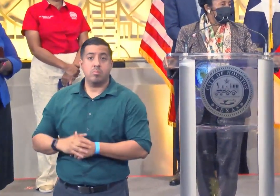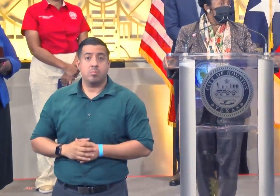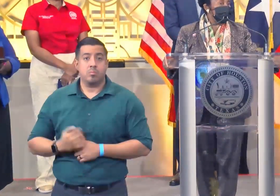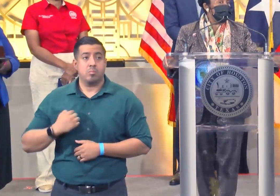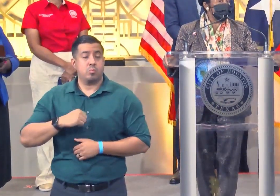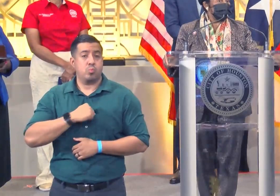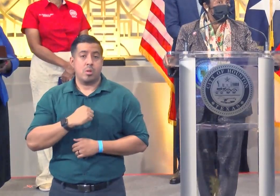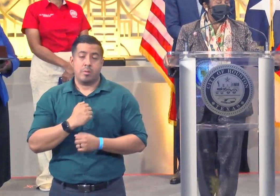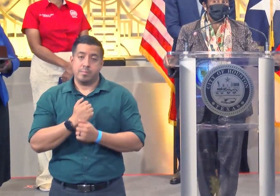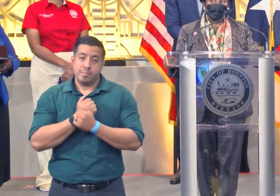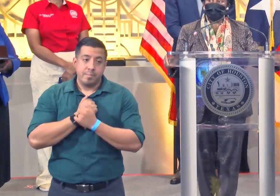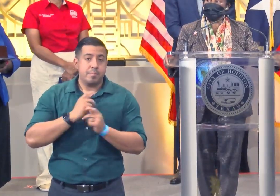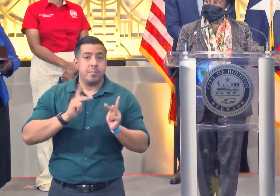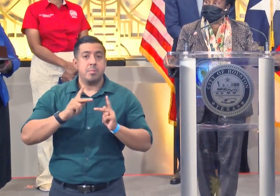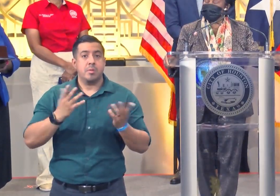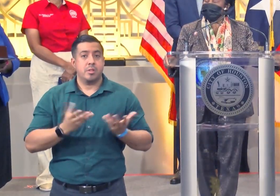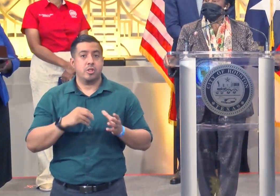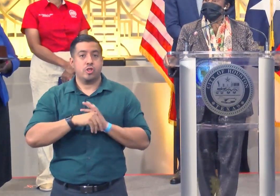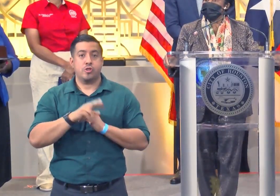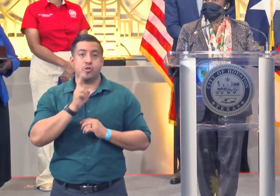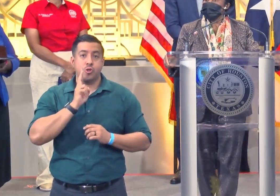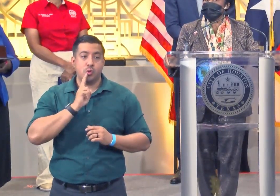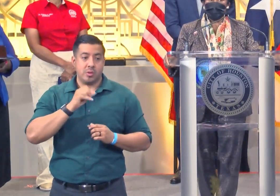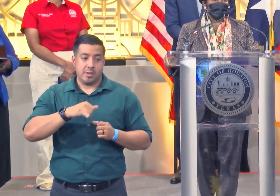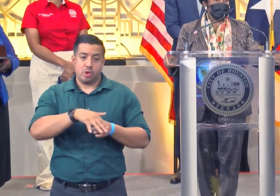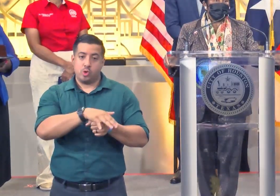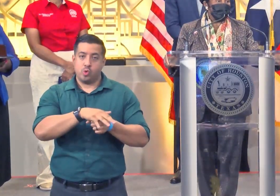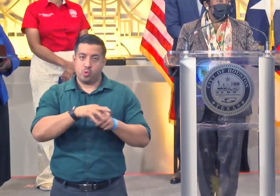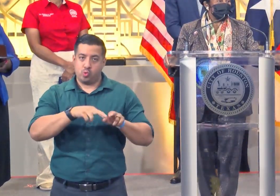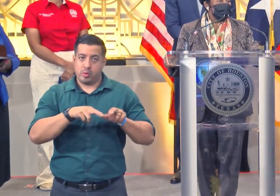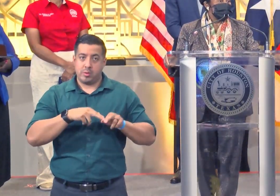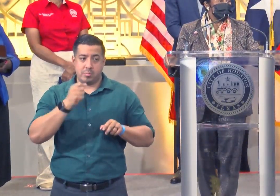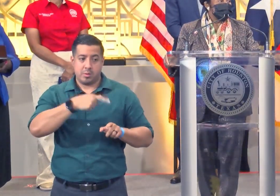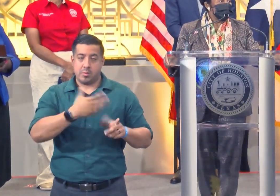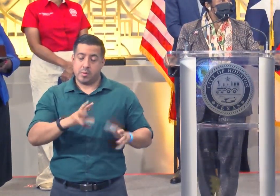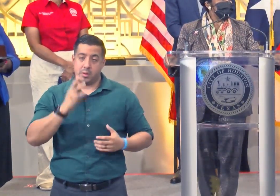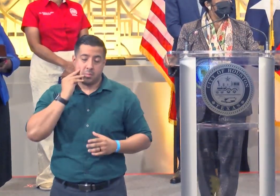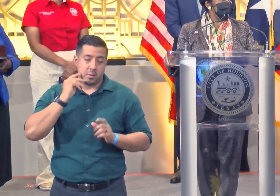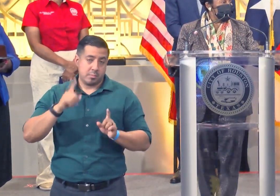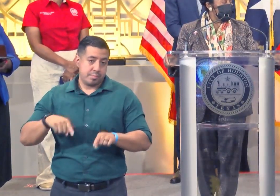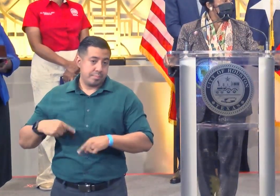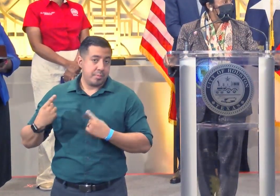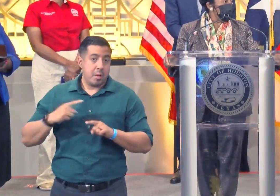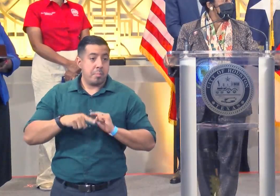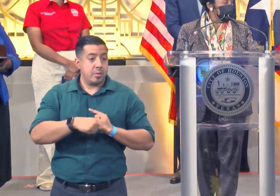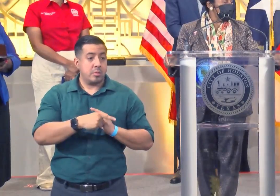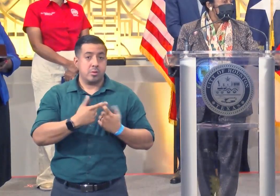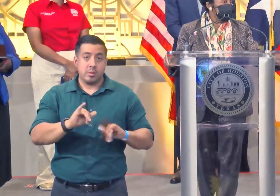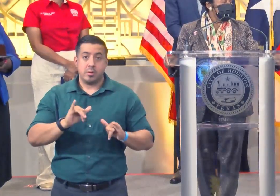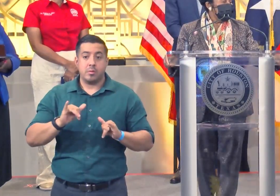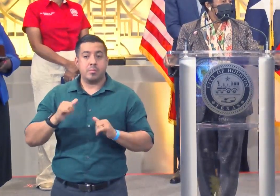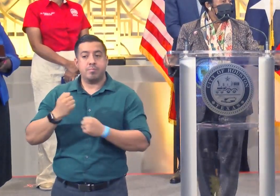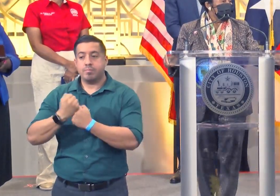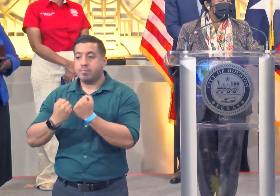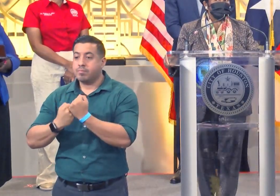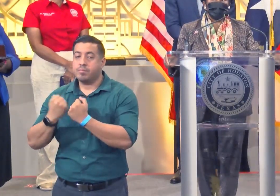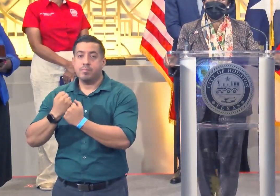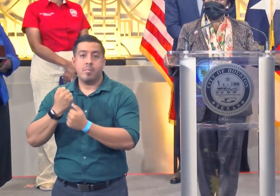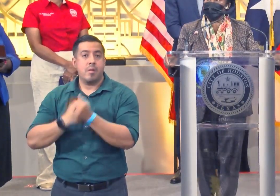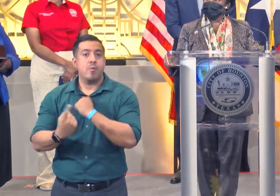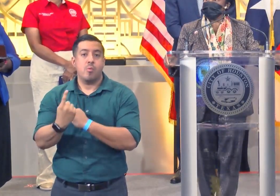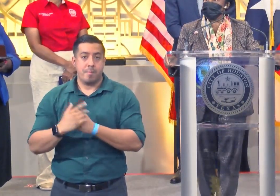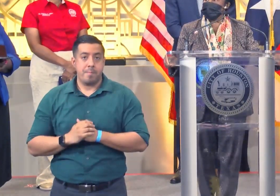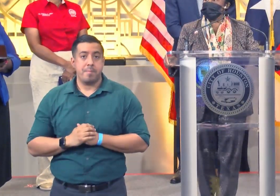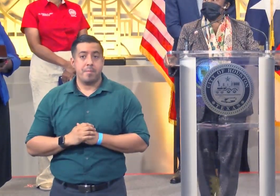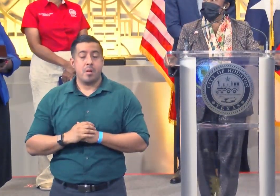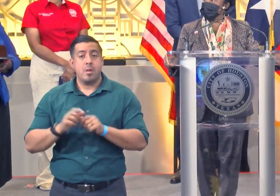love the people of Houston and this region. They've been through a lot, but they're always there for each other. Then, of course,